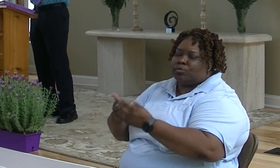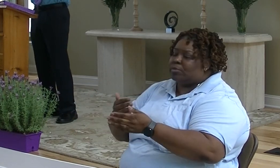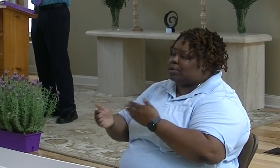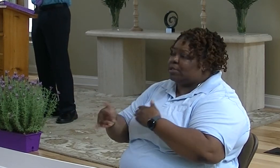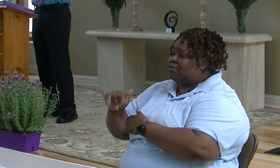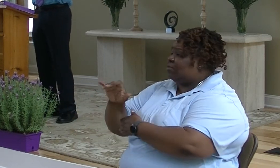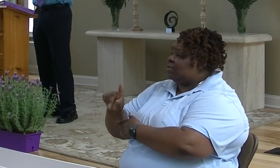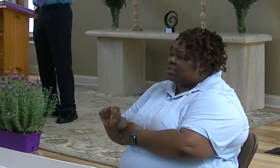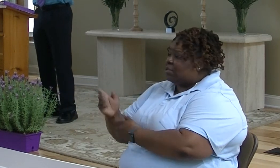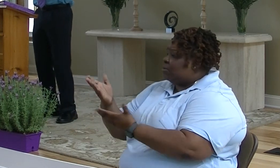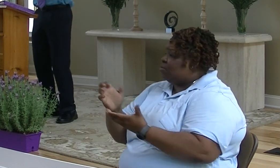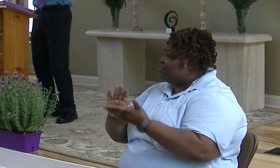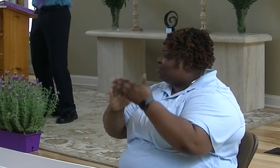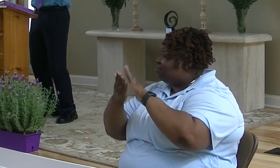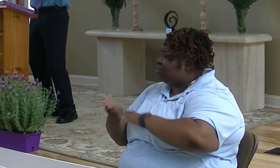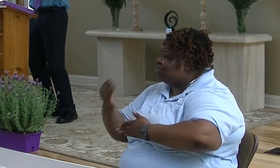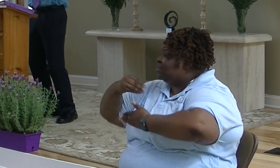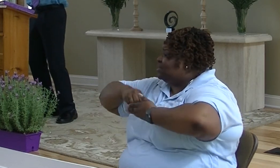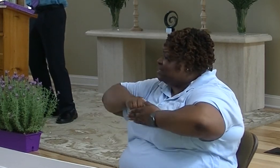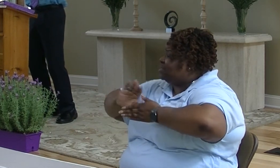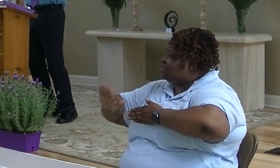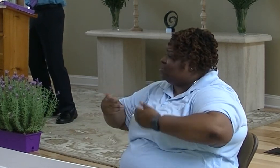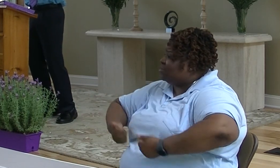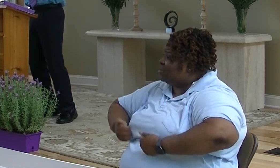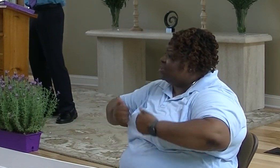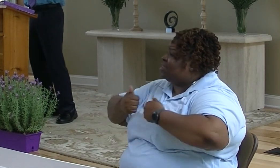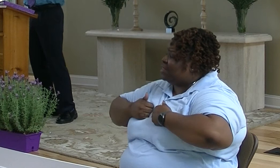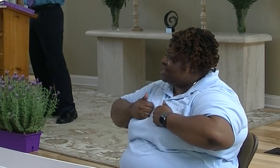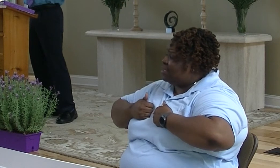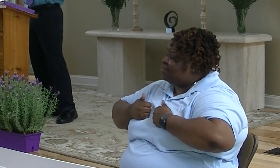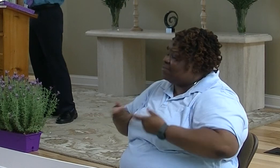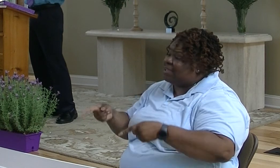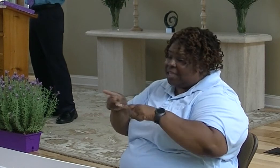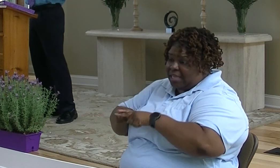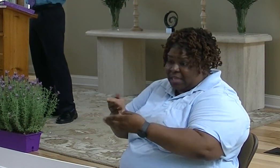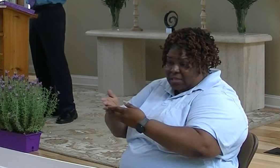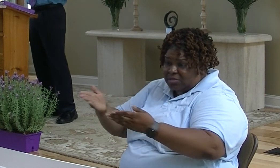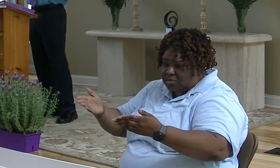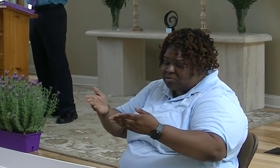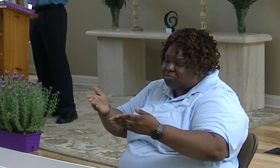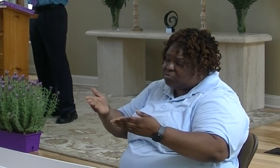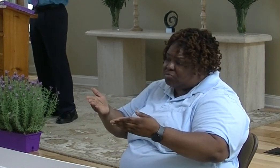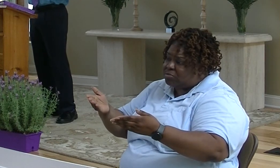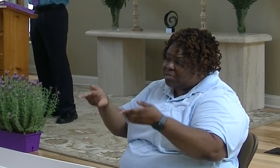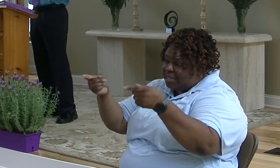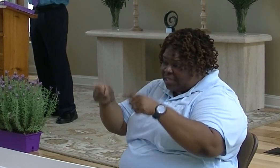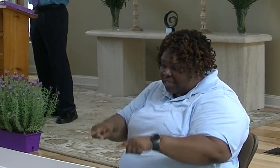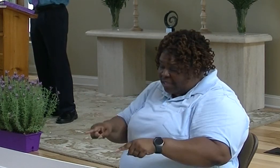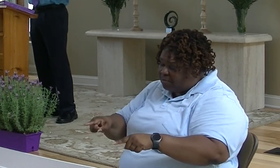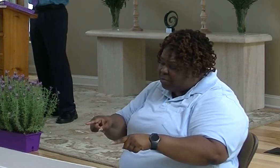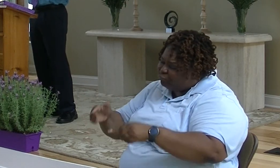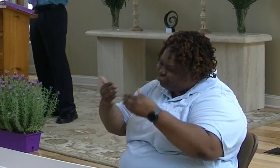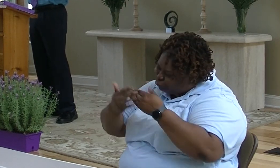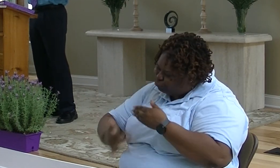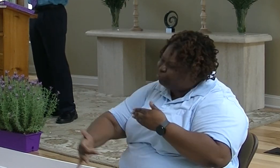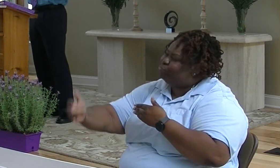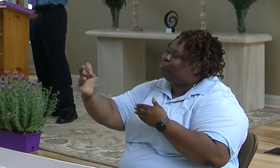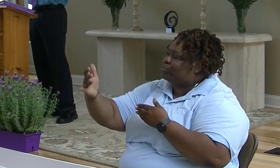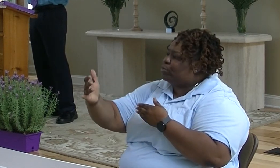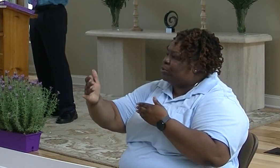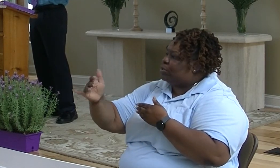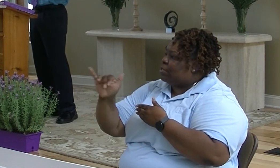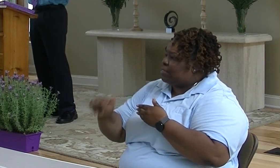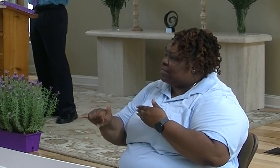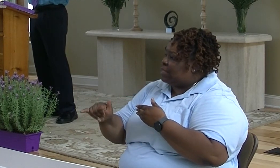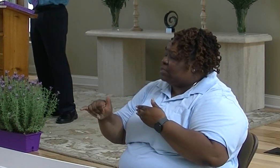it wants to be in you, through you, and as you, let it be. That's the whole point of let